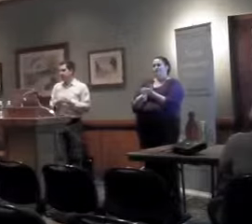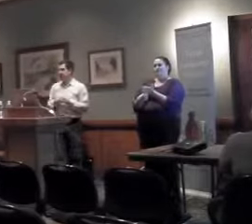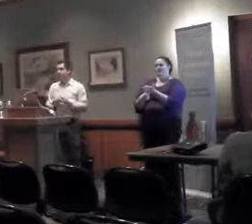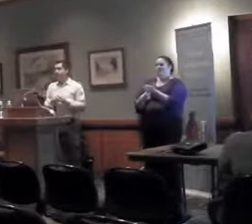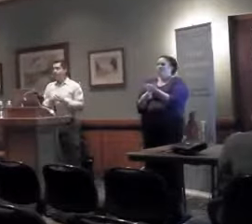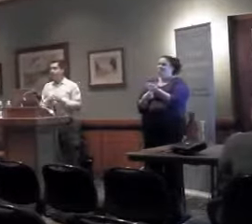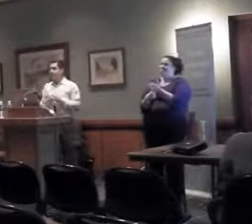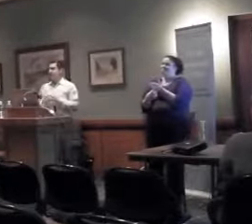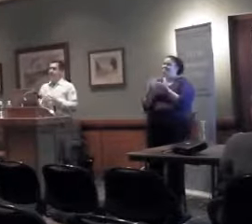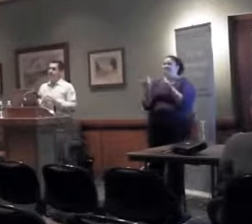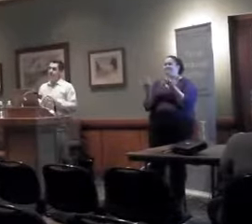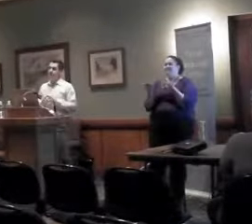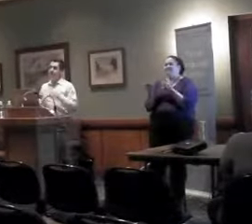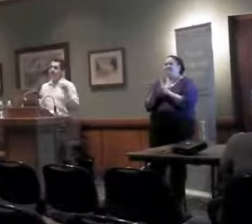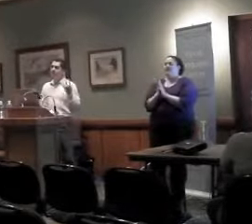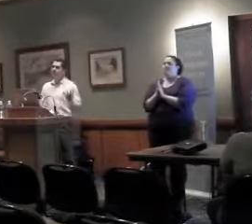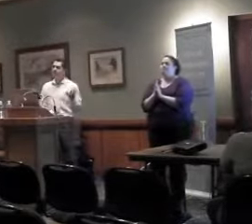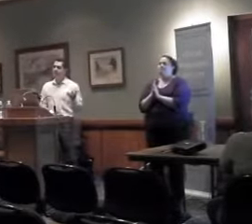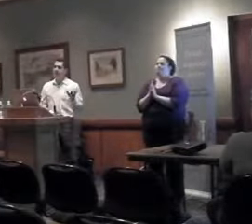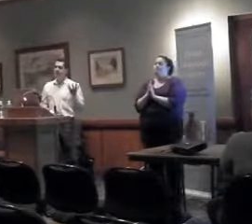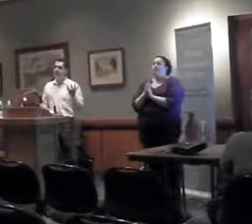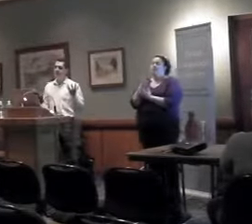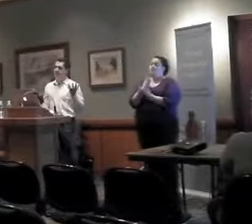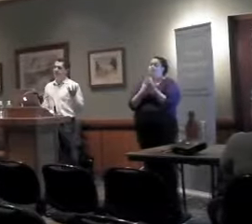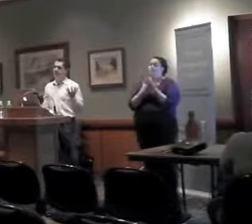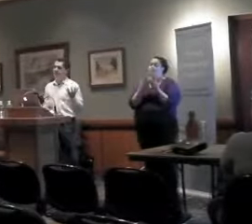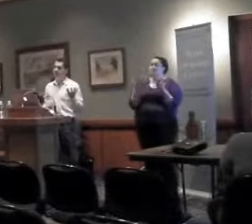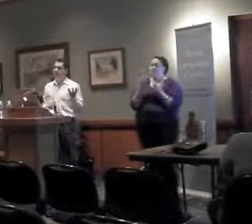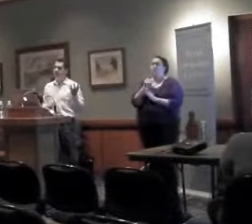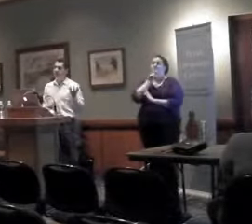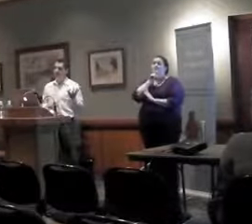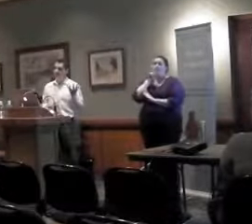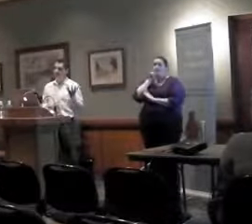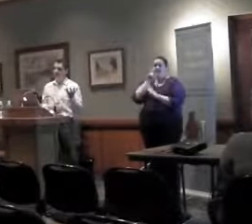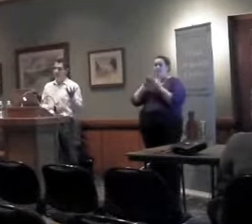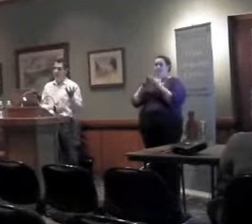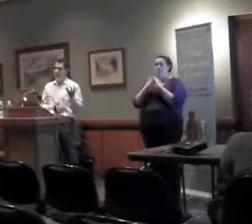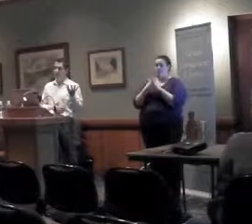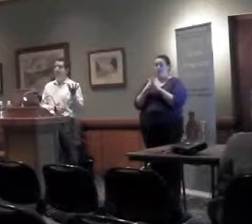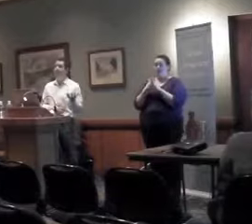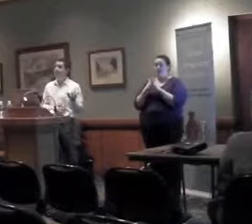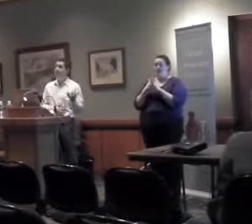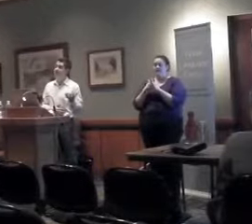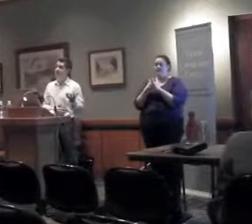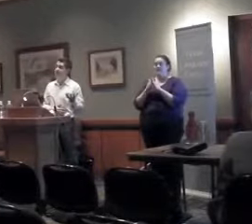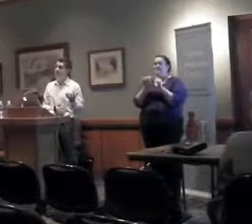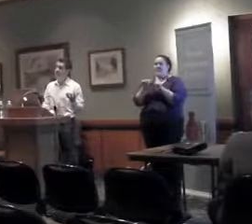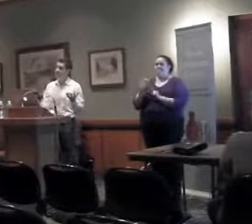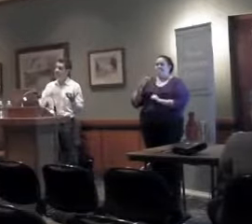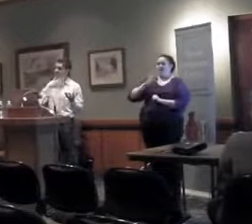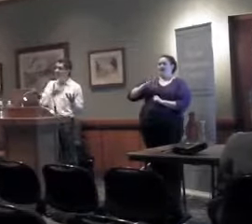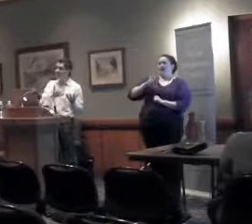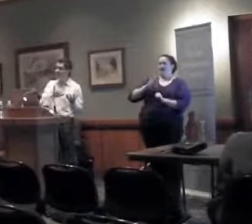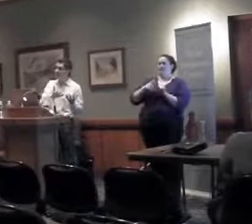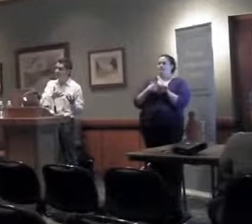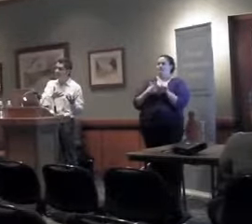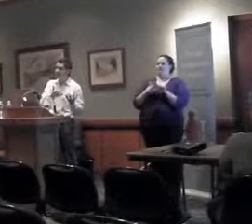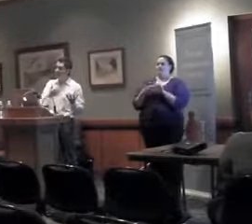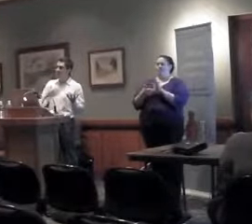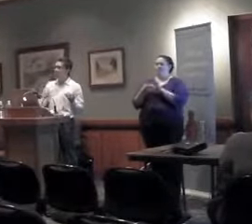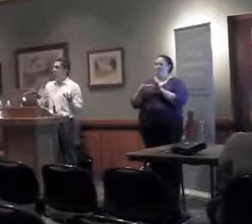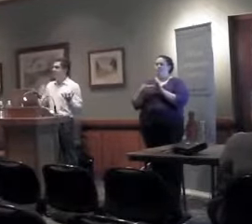because there are some things that the deaf community is able to benefit from having that